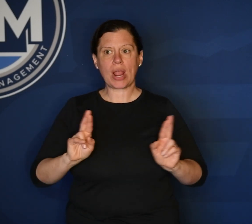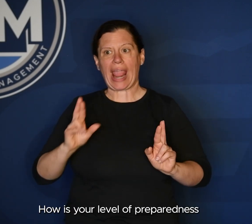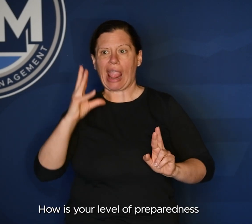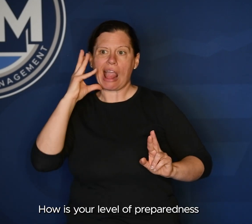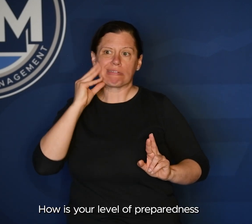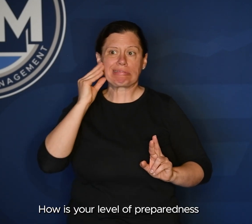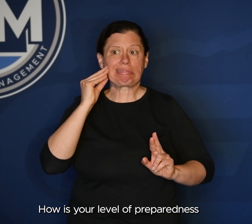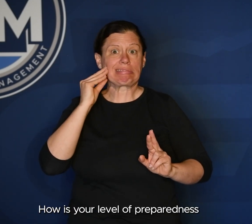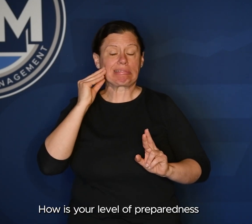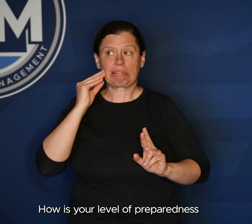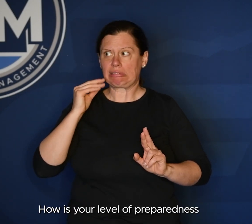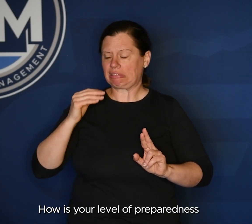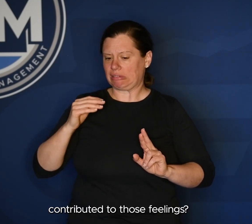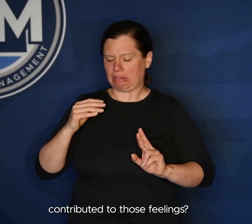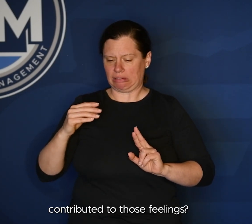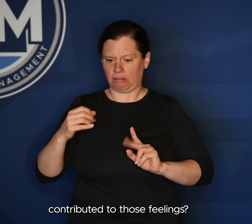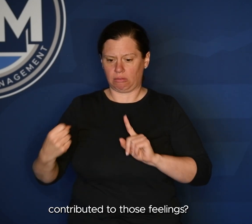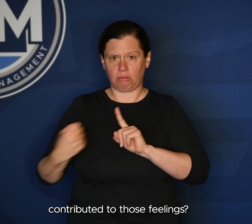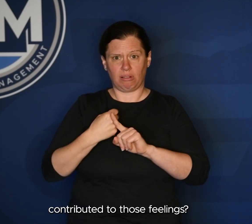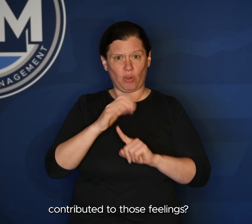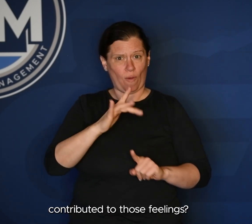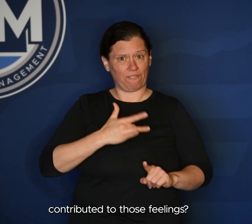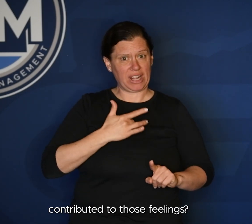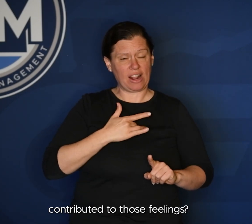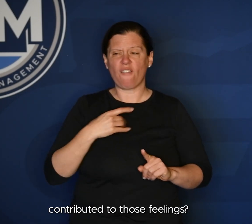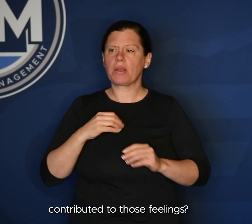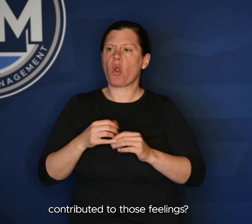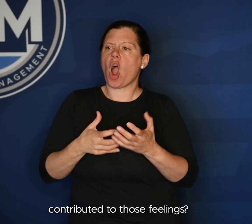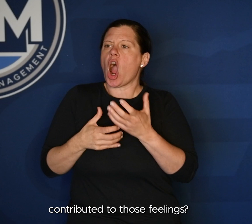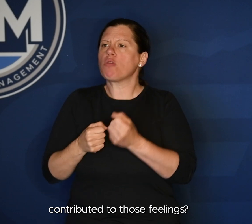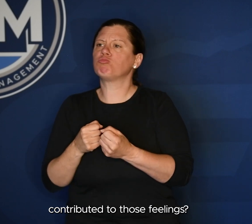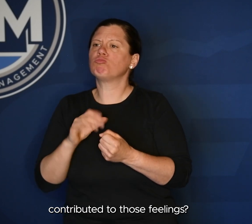How has your level of preparedness contributed to those feelings?